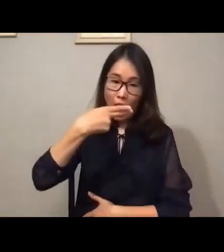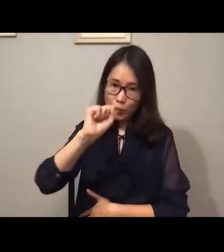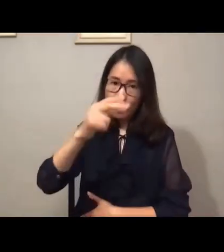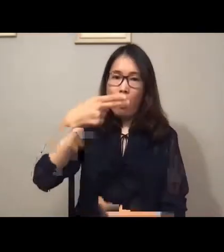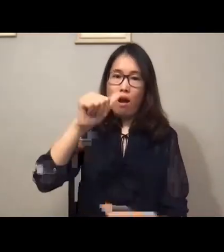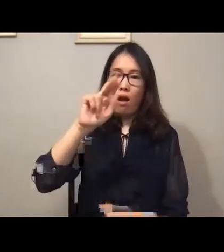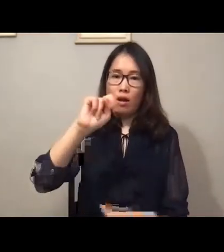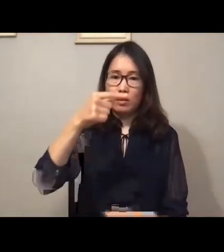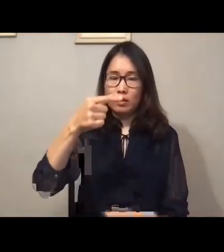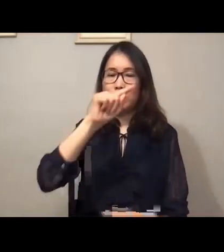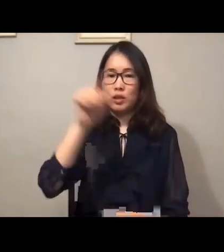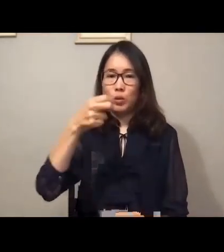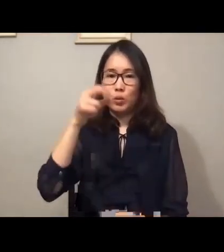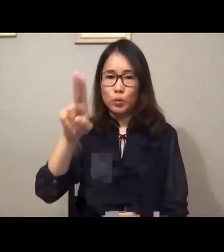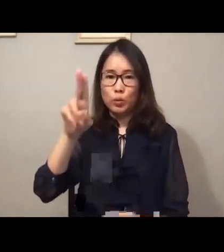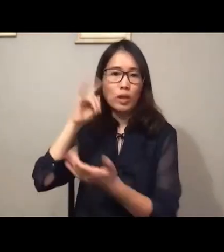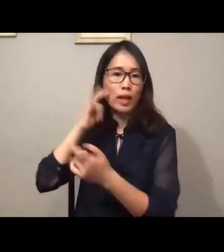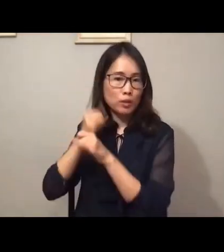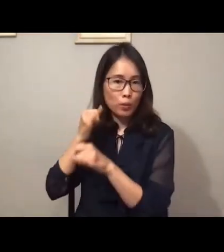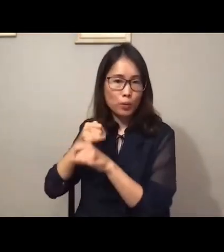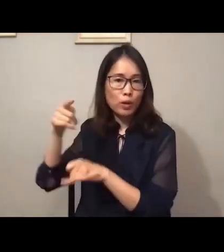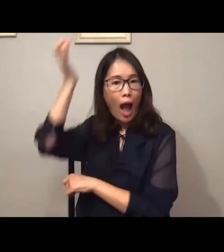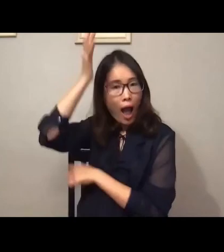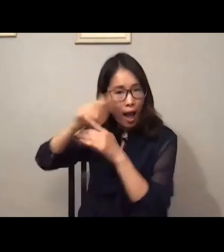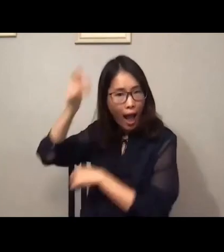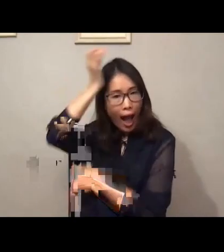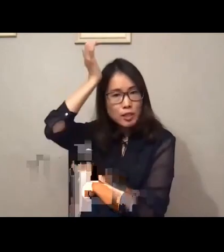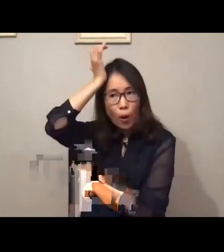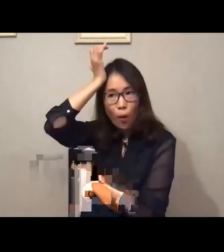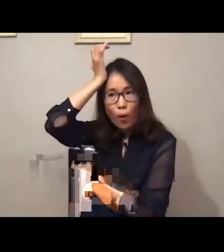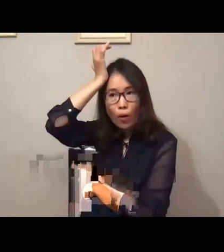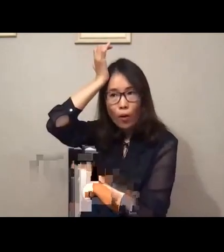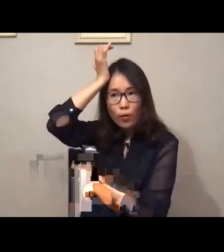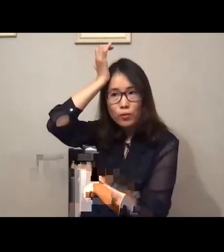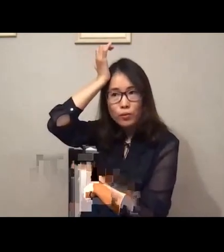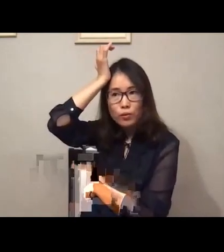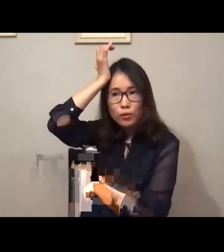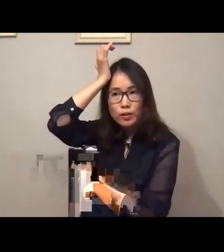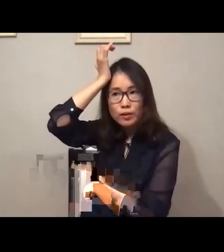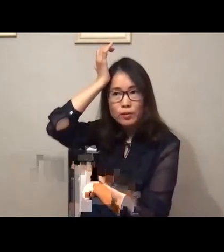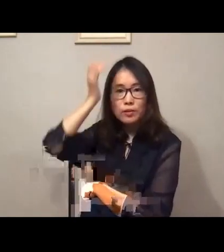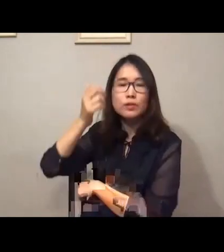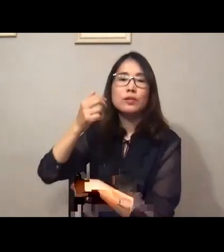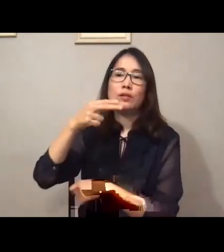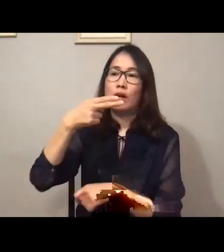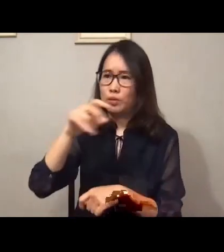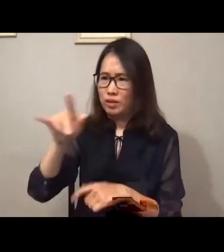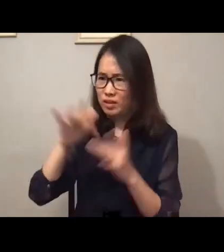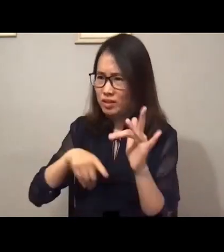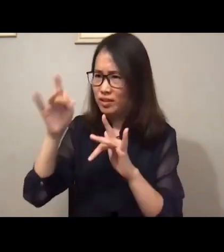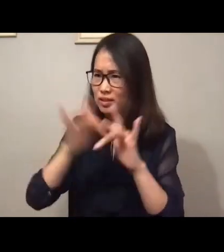So in high school, I went to Hangzhou This is our sign for